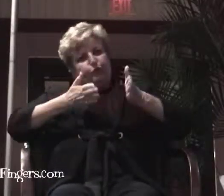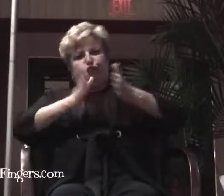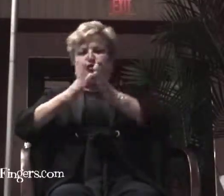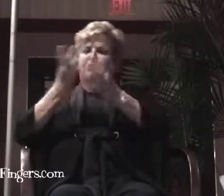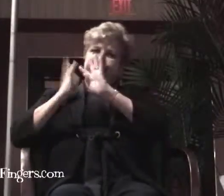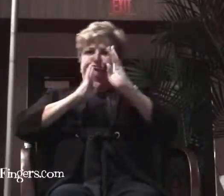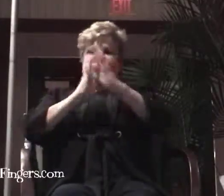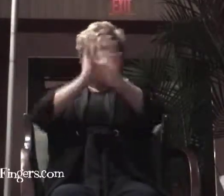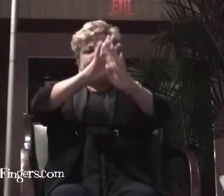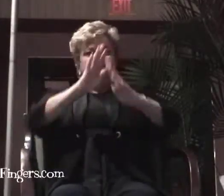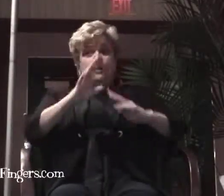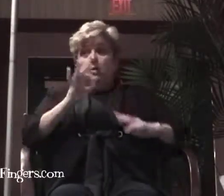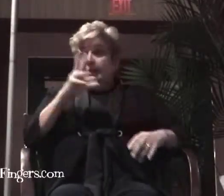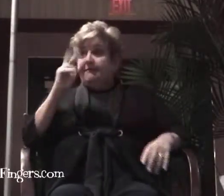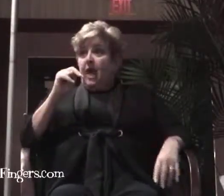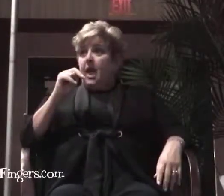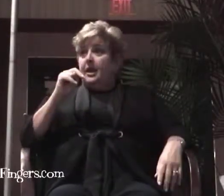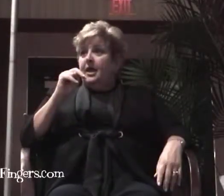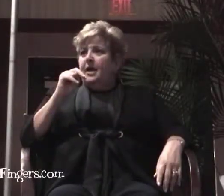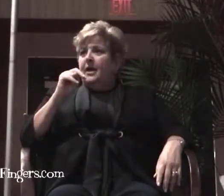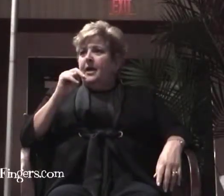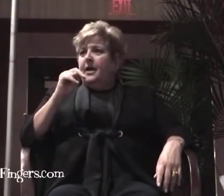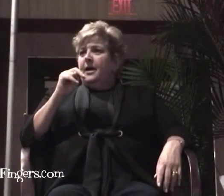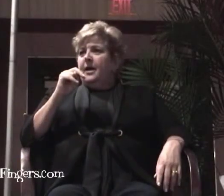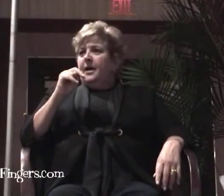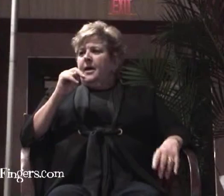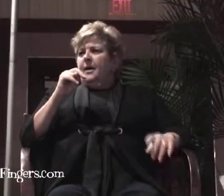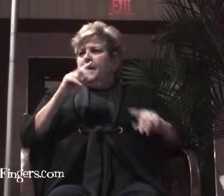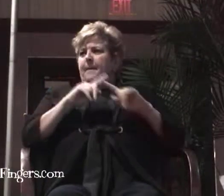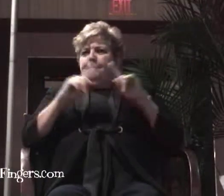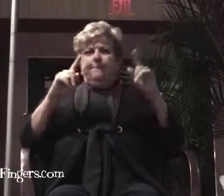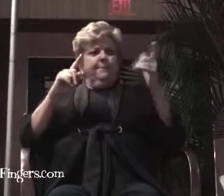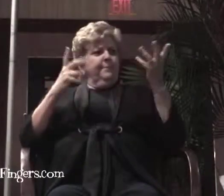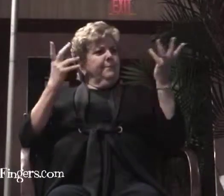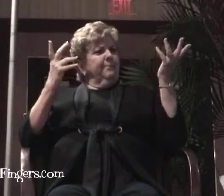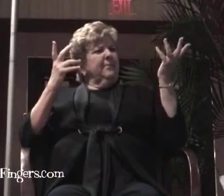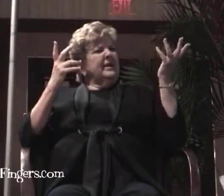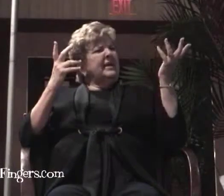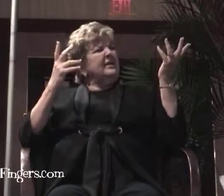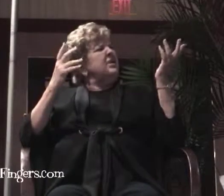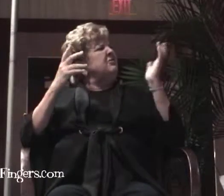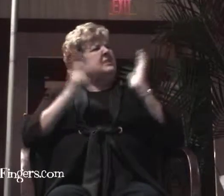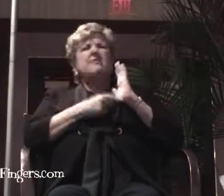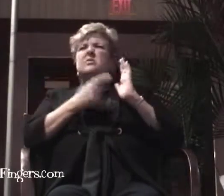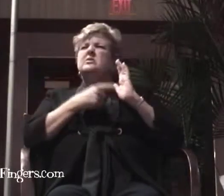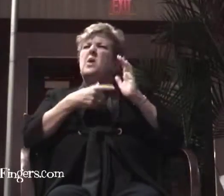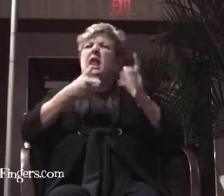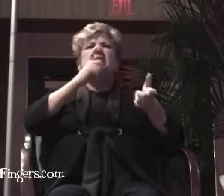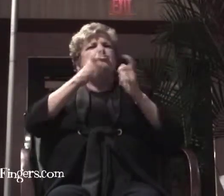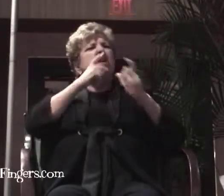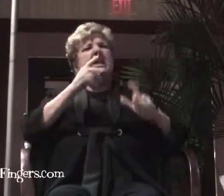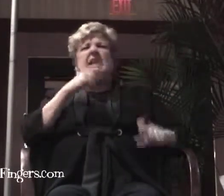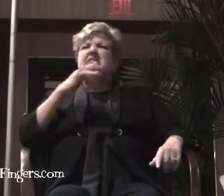It was fun, but every time I'd get to drinking, I'd take my clothes off, because I called it mooning. I like to moon